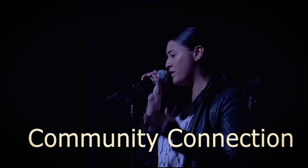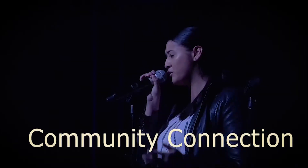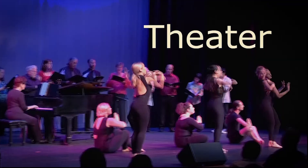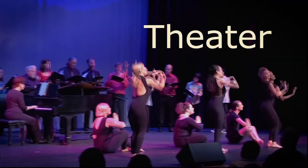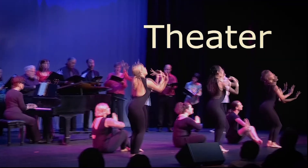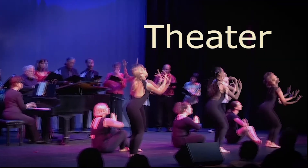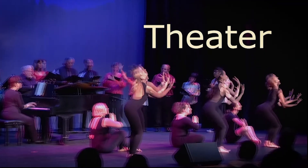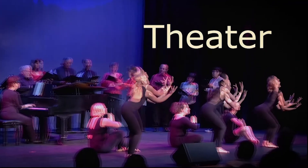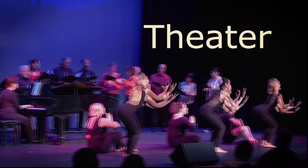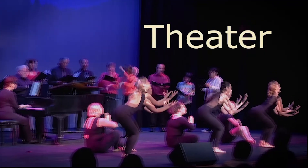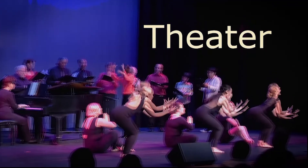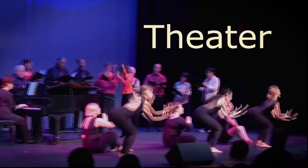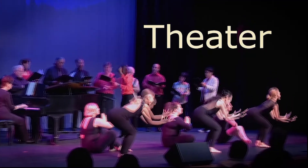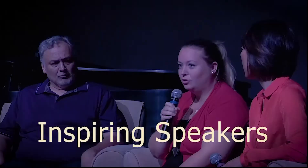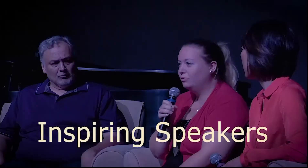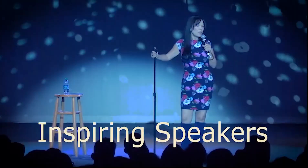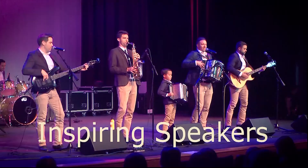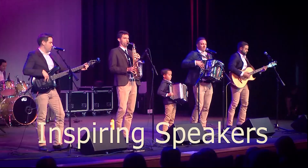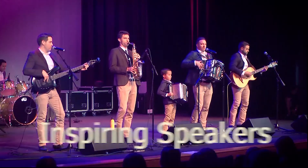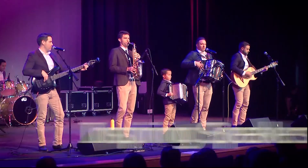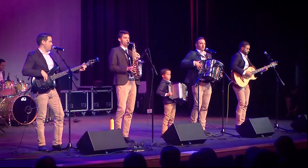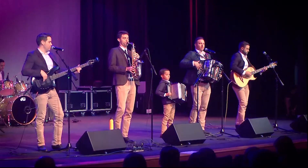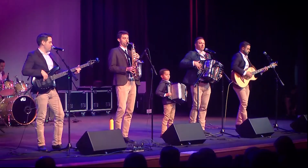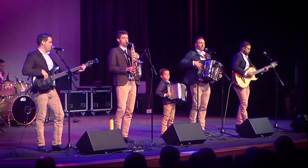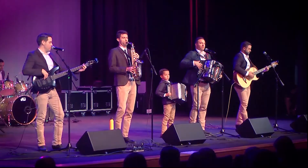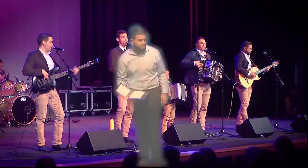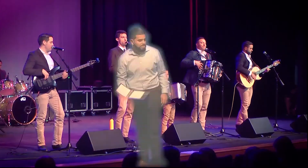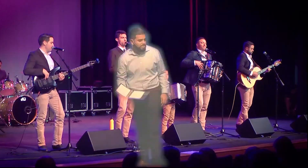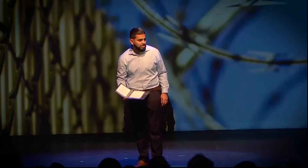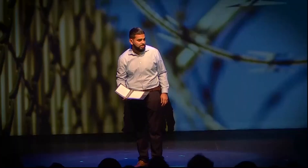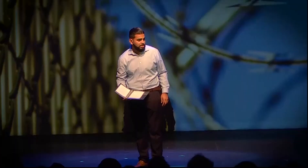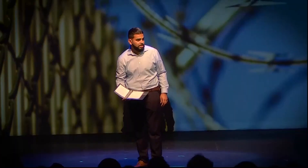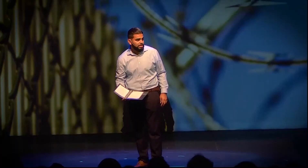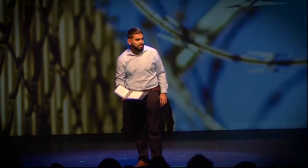All kinds of acting, theater. It's going to be a great couple of semesters.